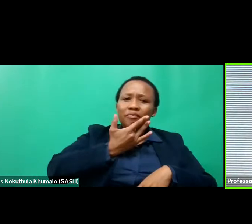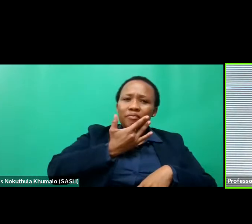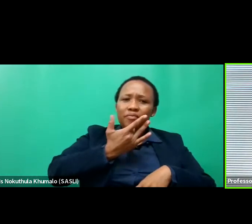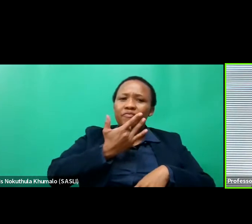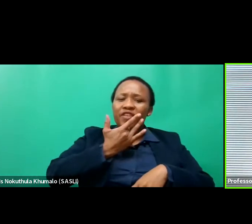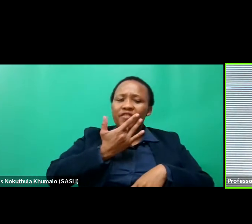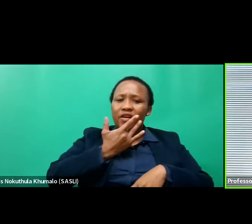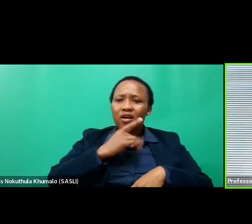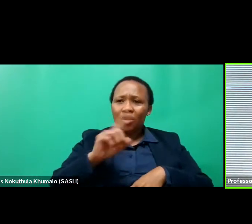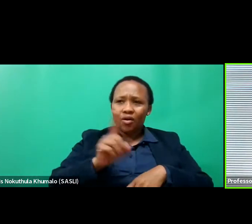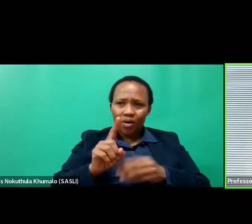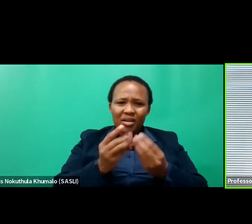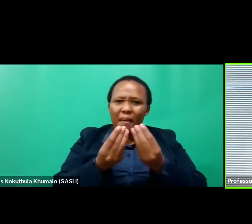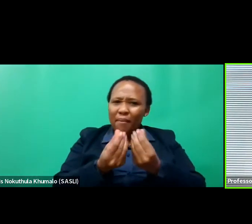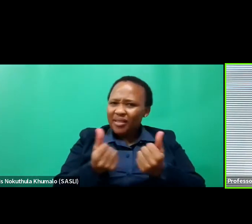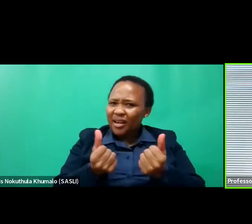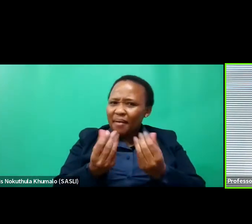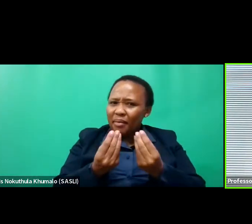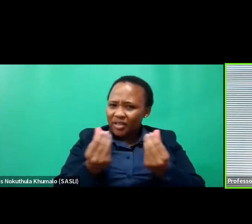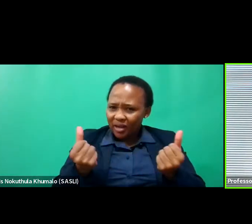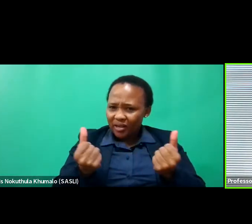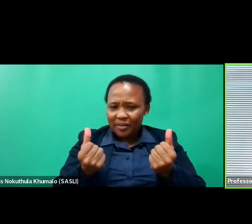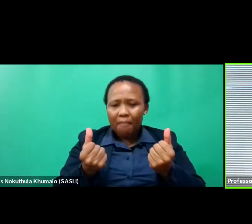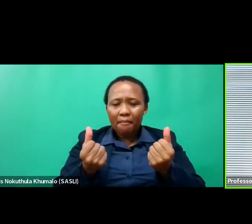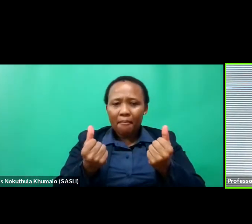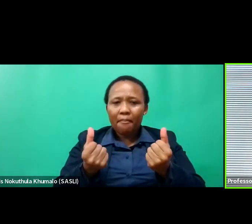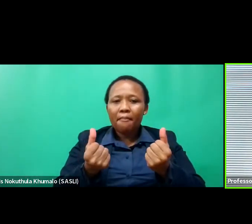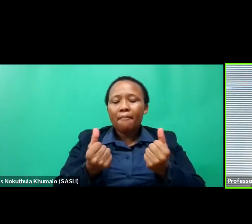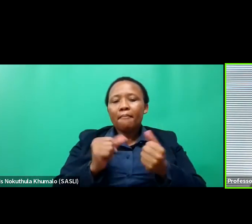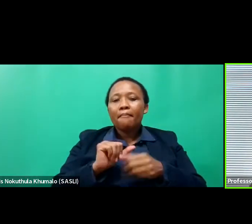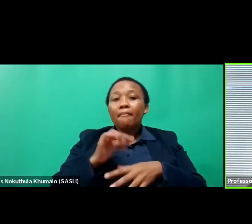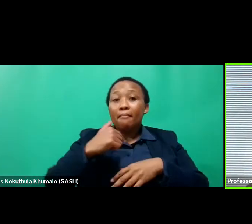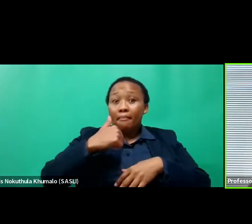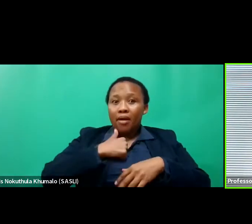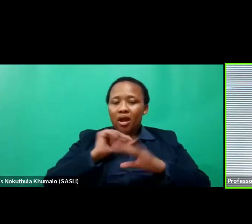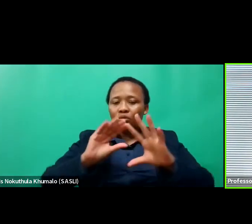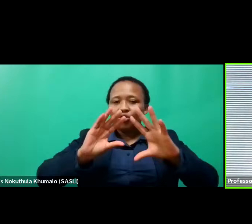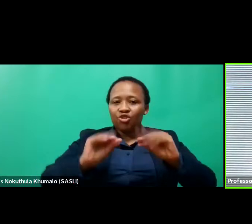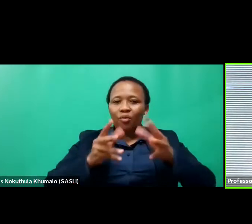socialized. So can I stop there, Chairperson? Thank you very much.